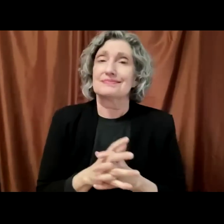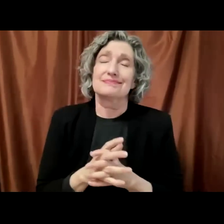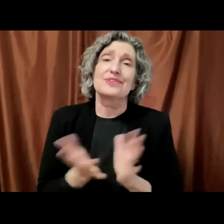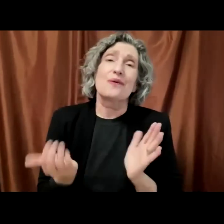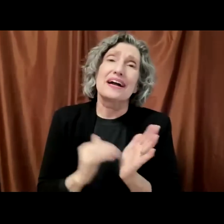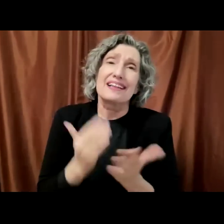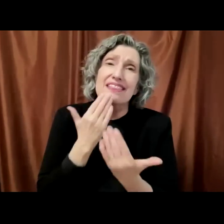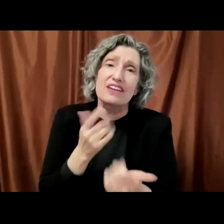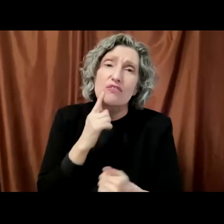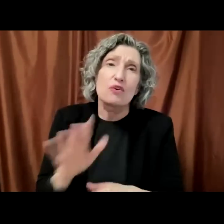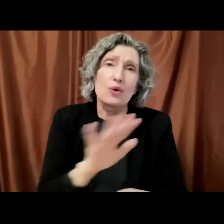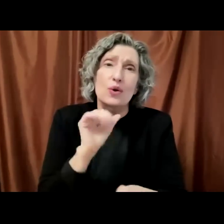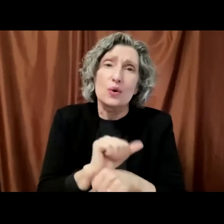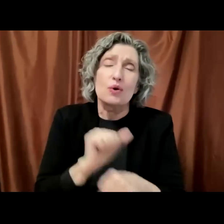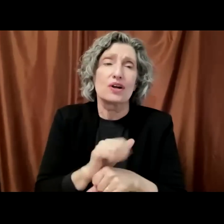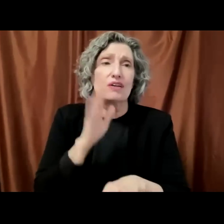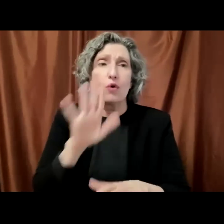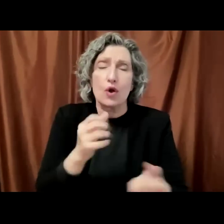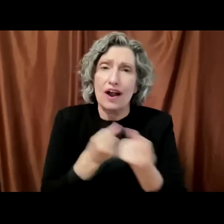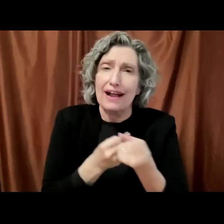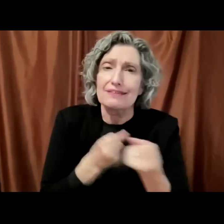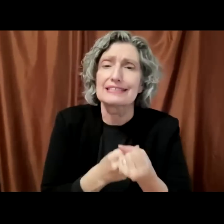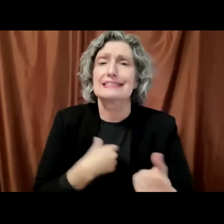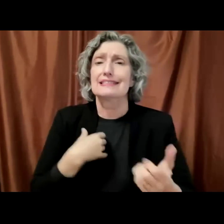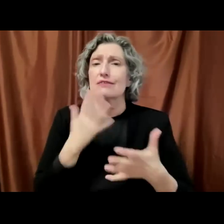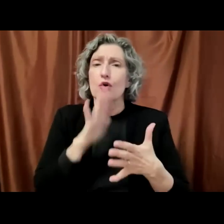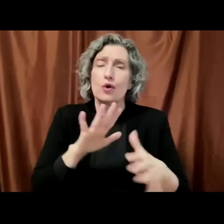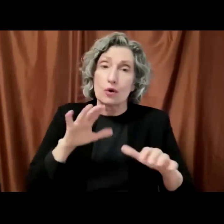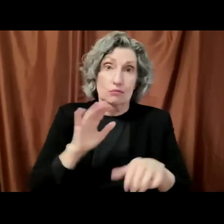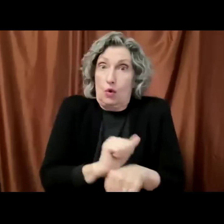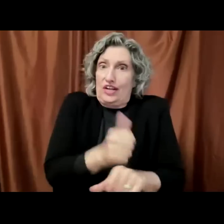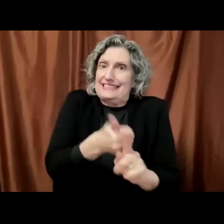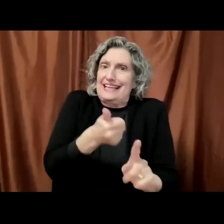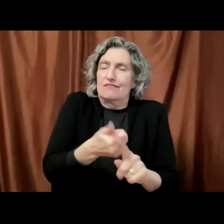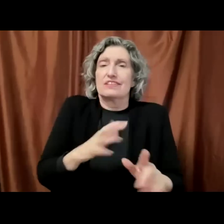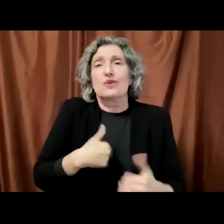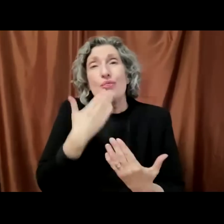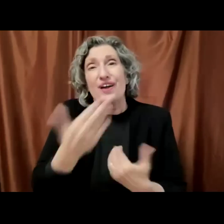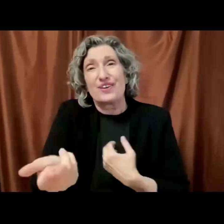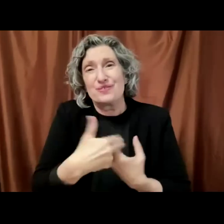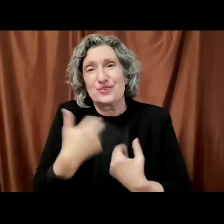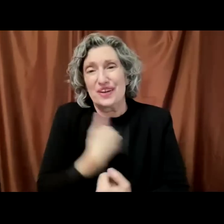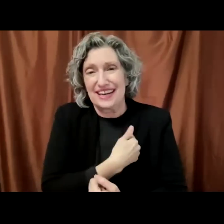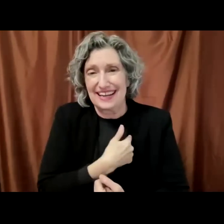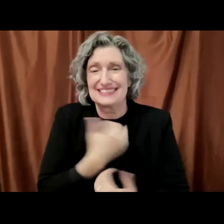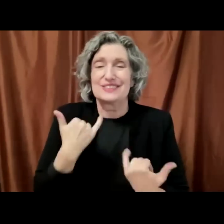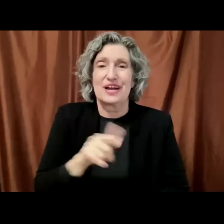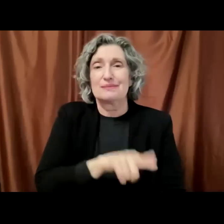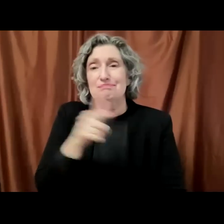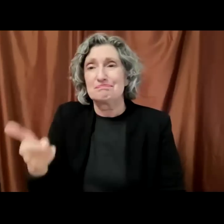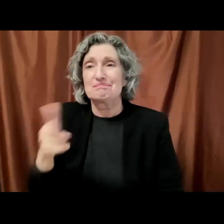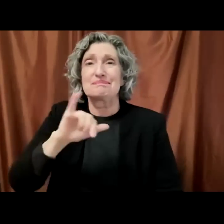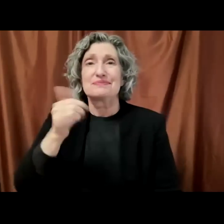your communities and your engagement and your advocacy. And thank you again for joining us today. I'll turn it back to